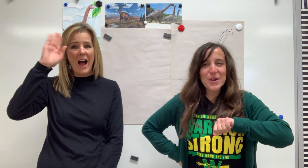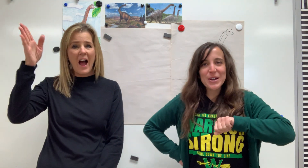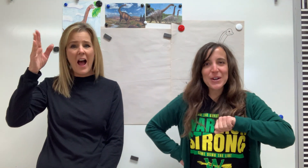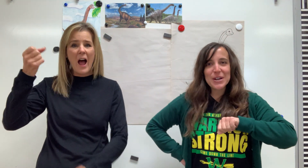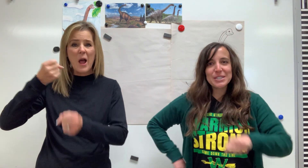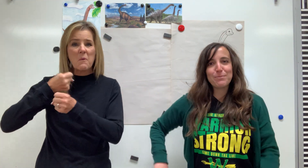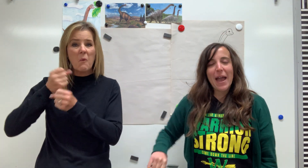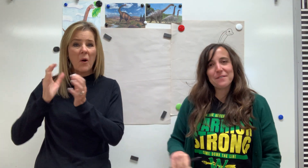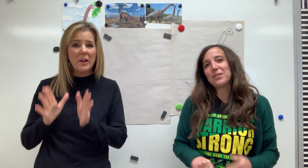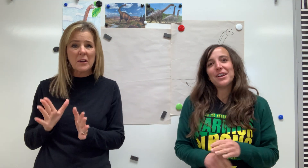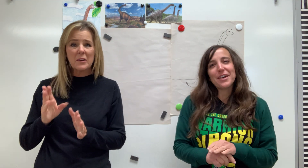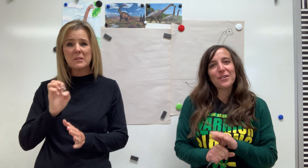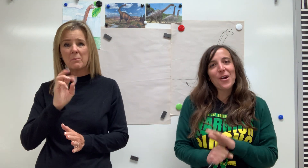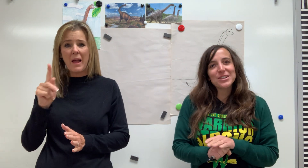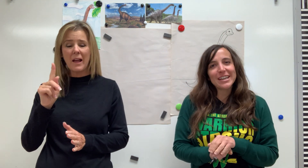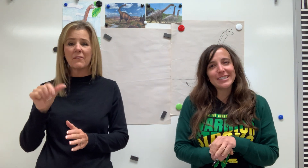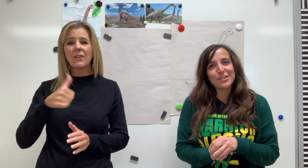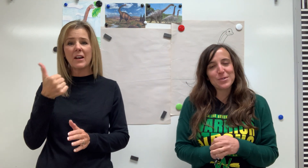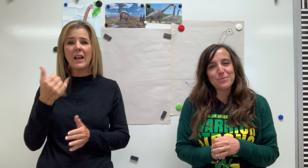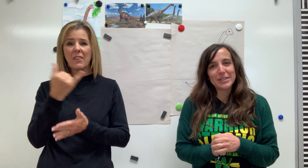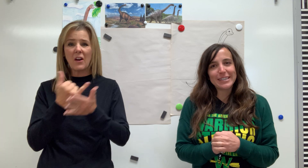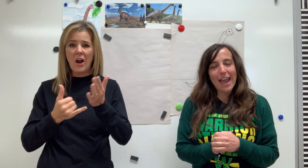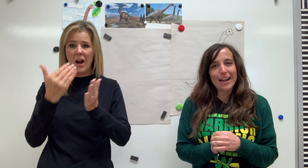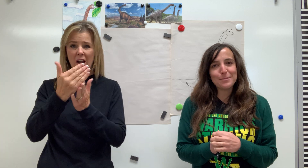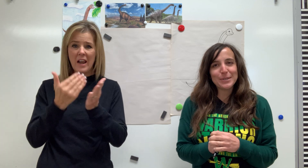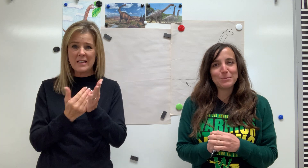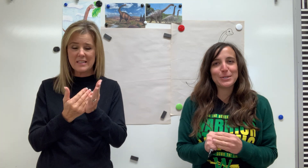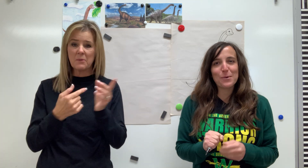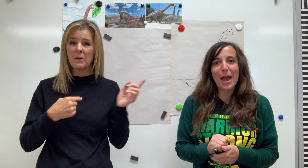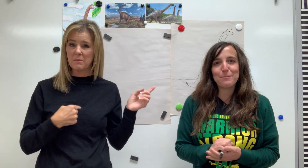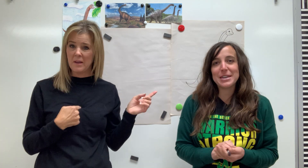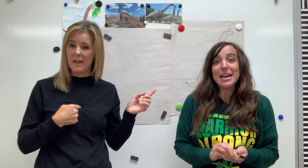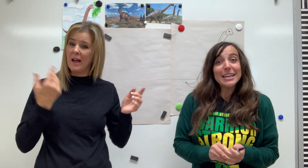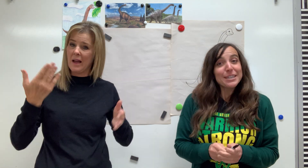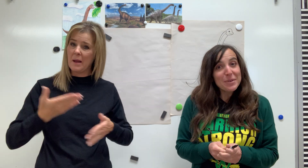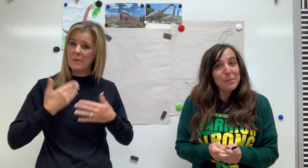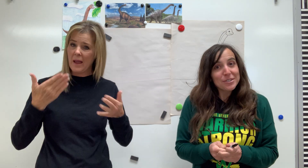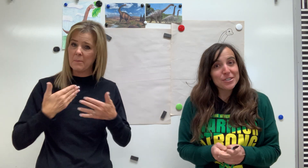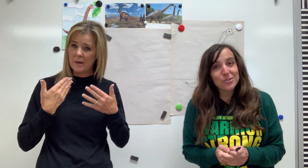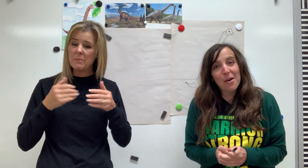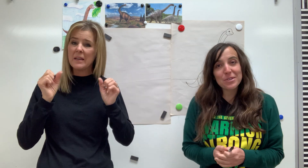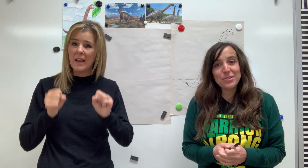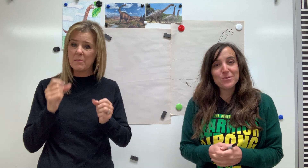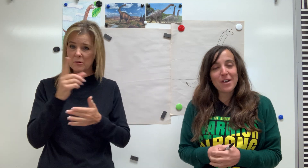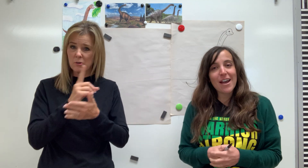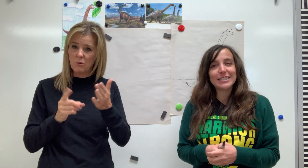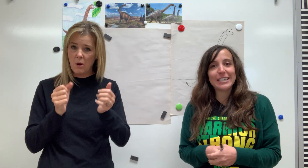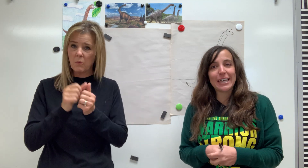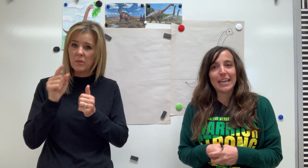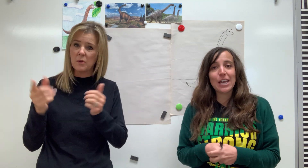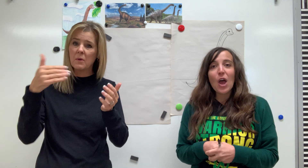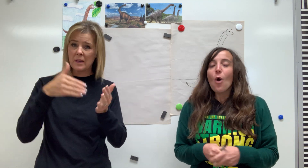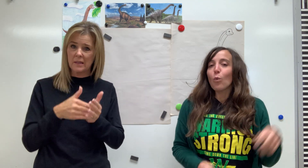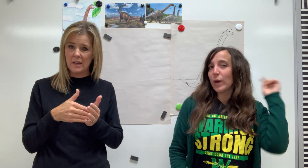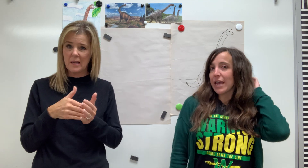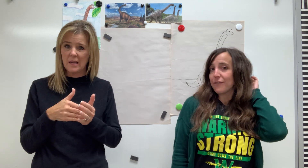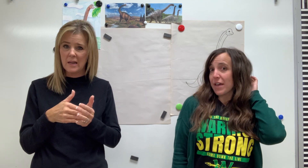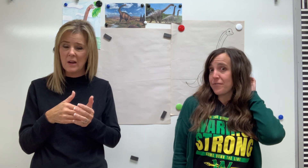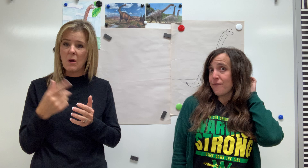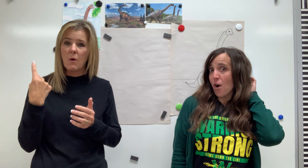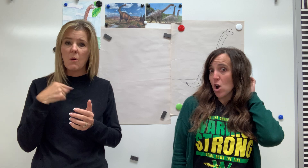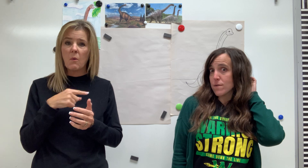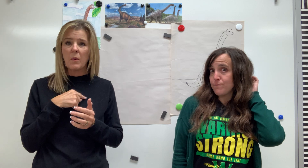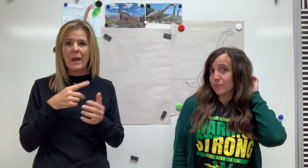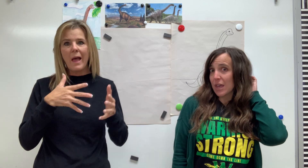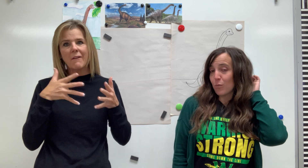Hello warriors, back for another art lesson with Miss Adams. I'm so happy to be able to draw with you guys again. We have